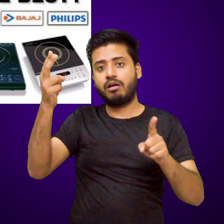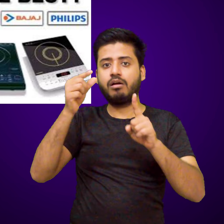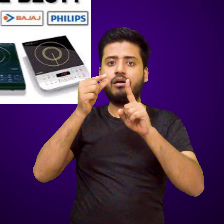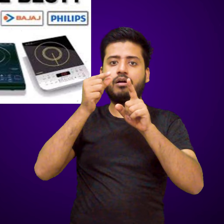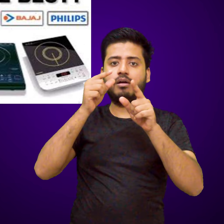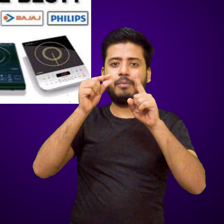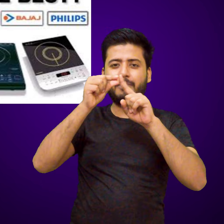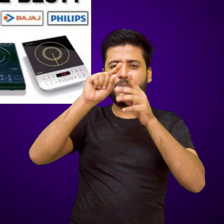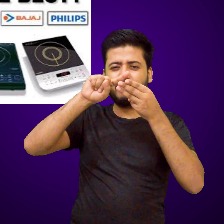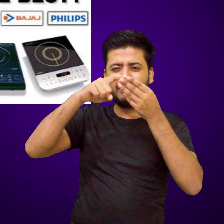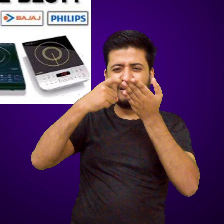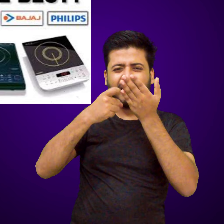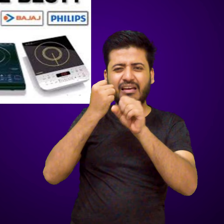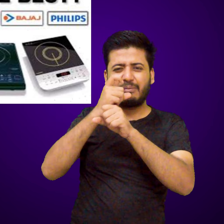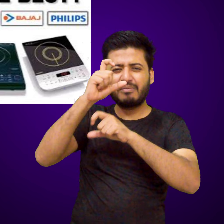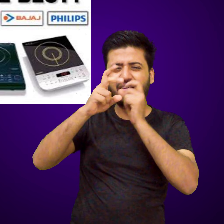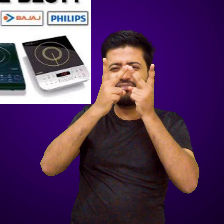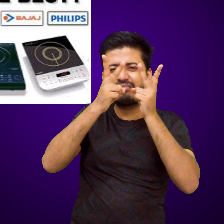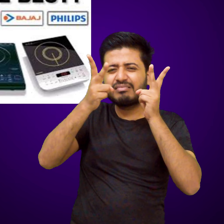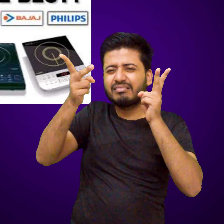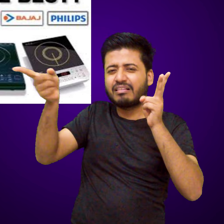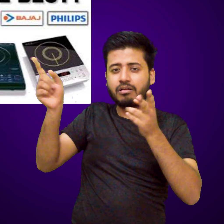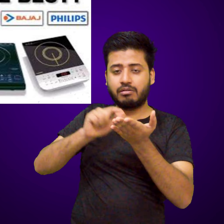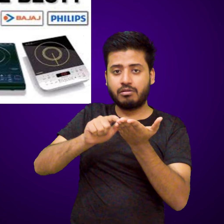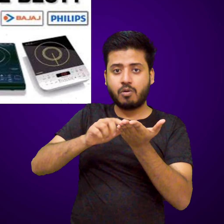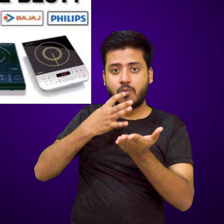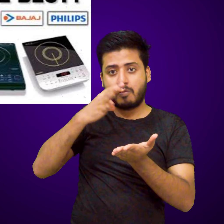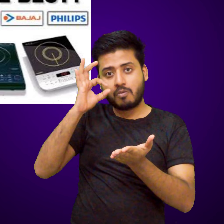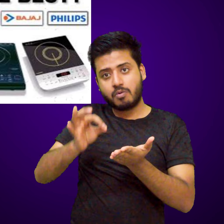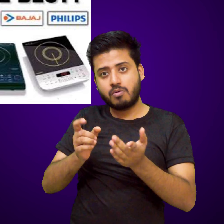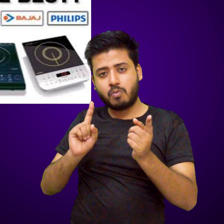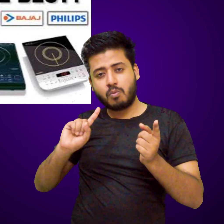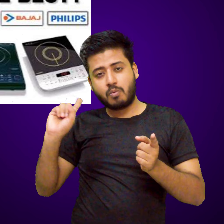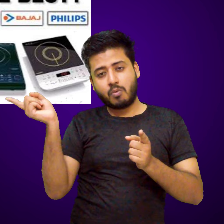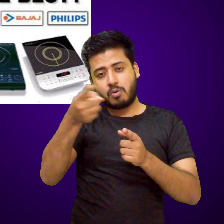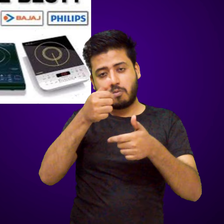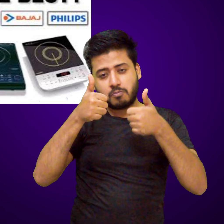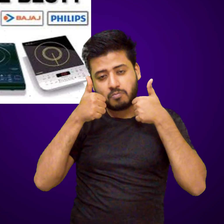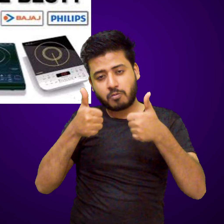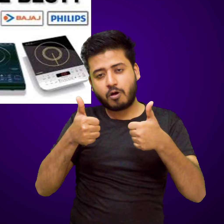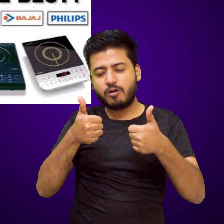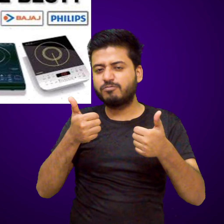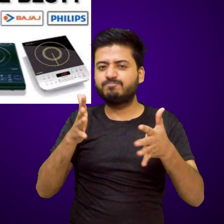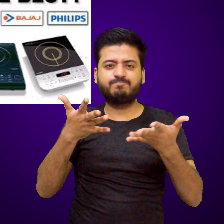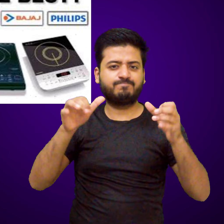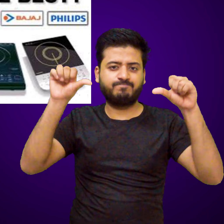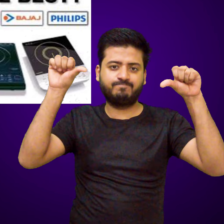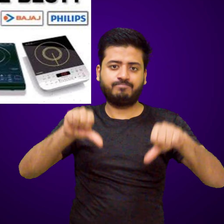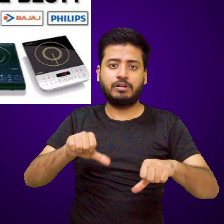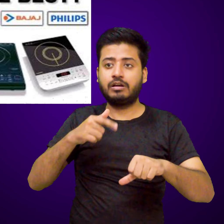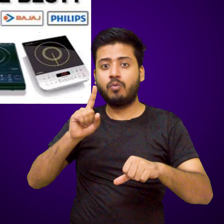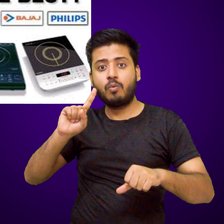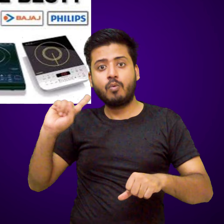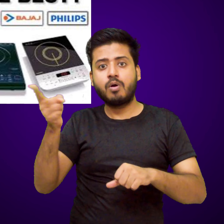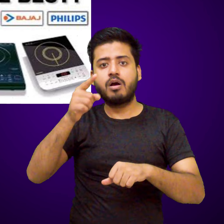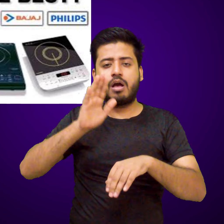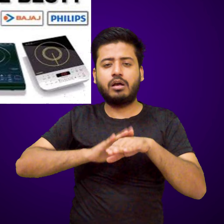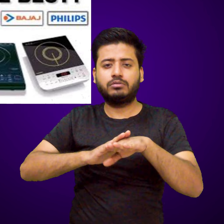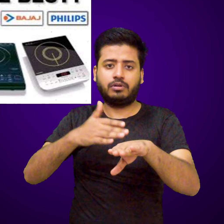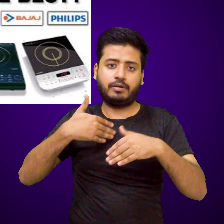4 kW surge protection and overheat protection. This is a key feature for a long-lasting appliance. Controls.